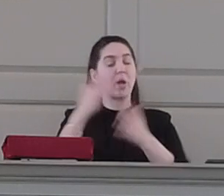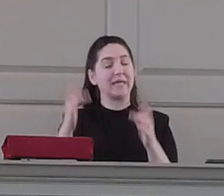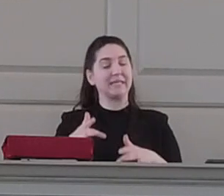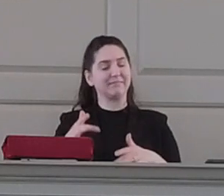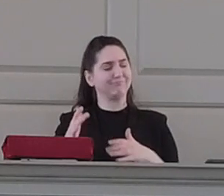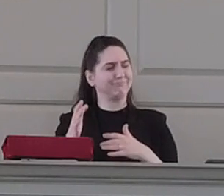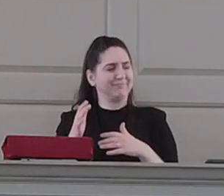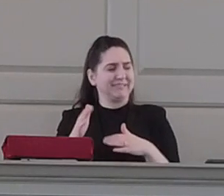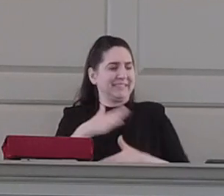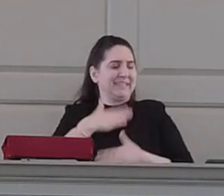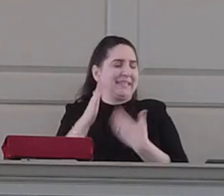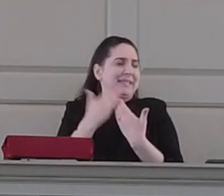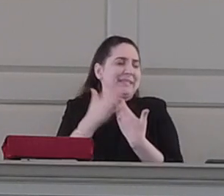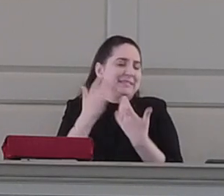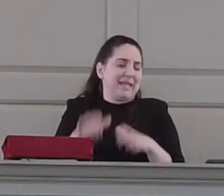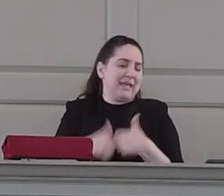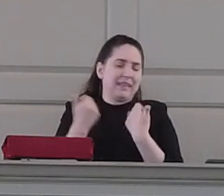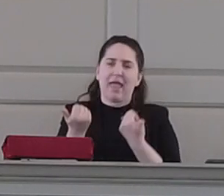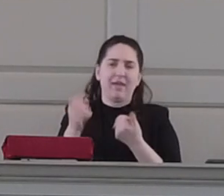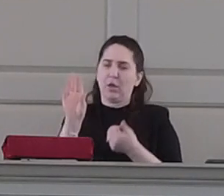right? And neither did his followers.